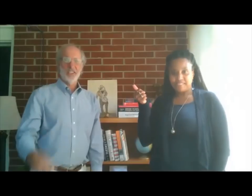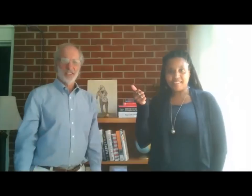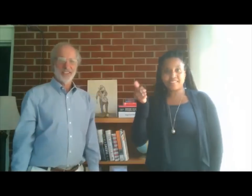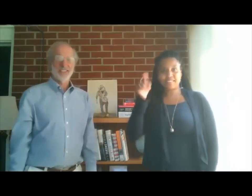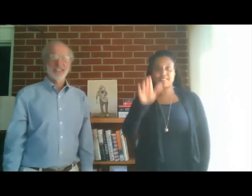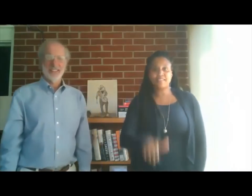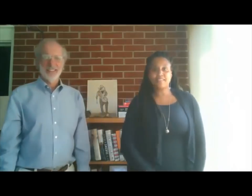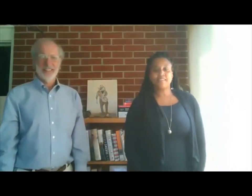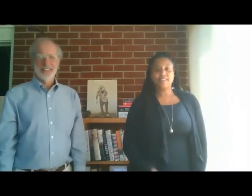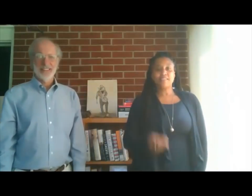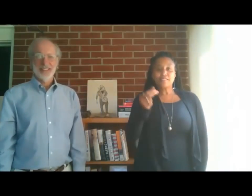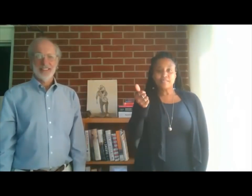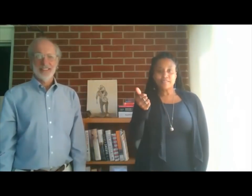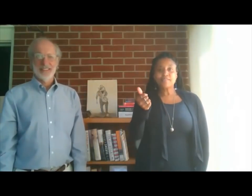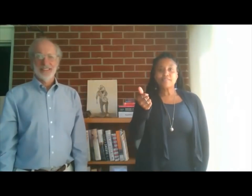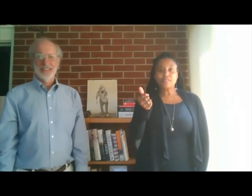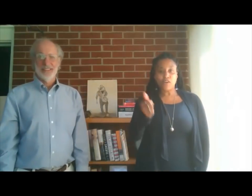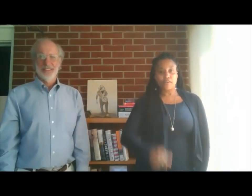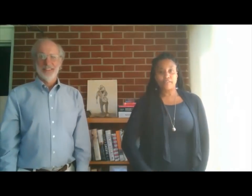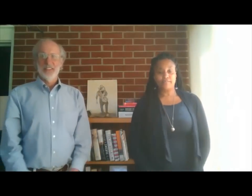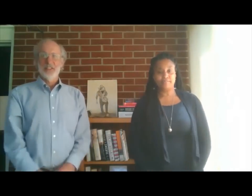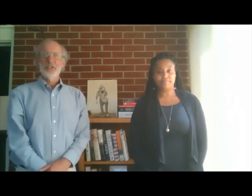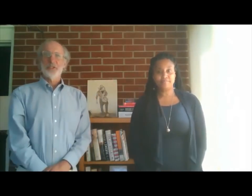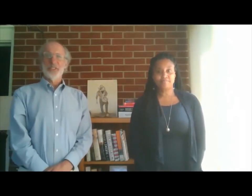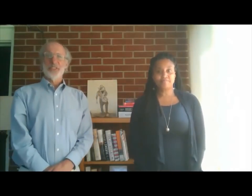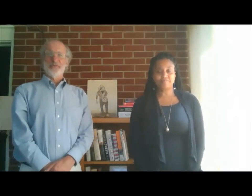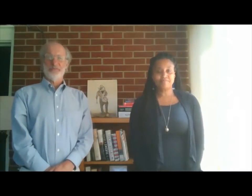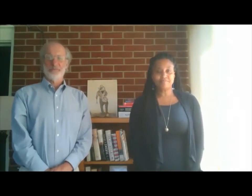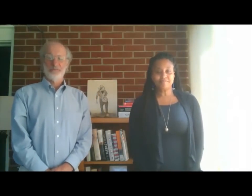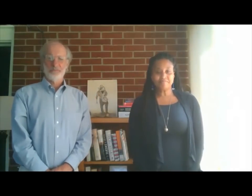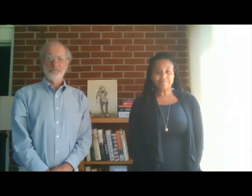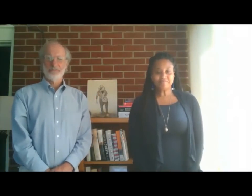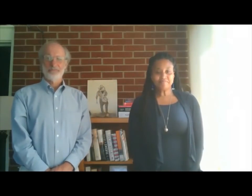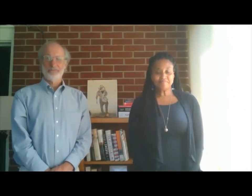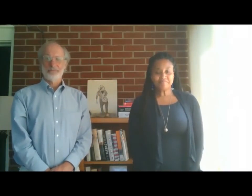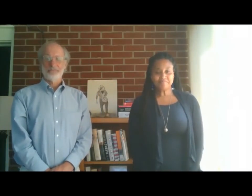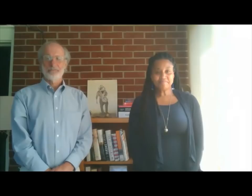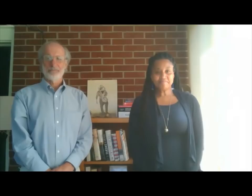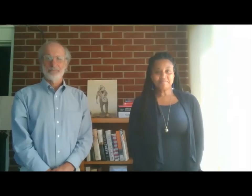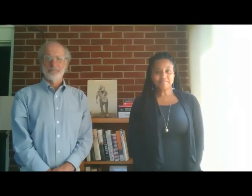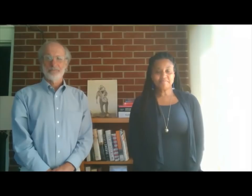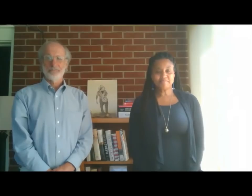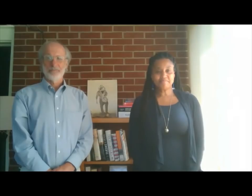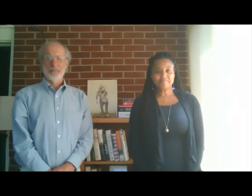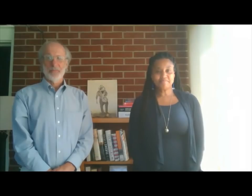Dog. Yes. Dog. Your turn.